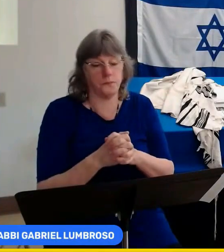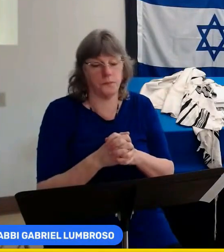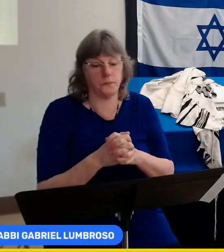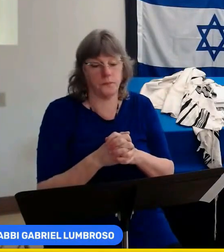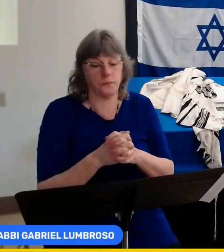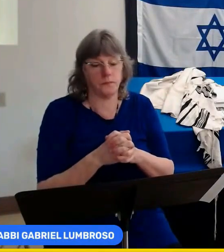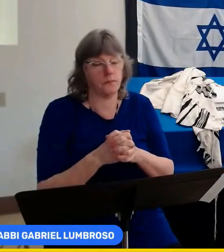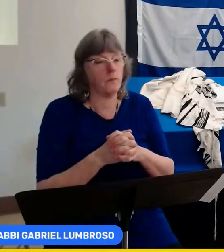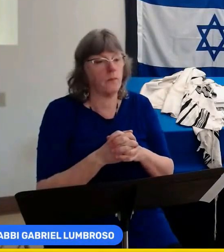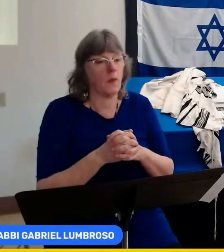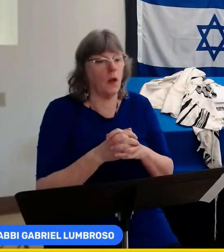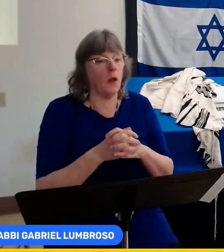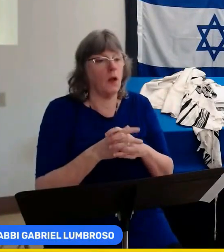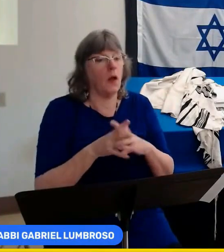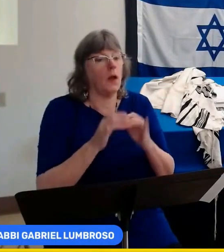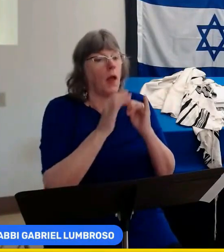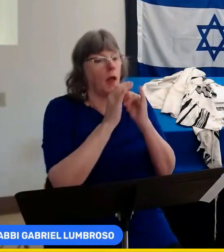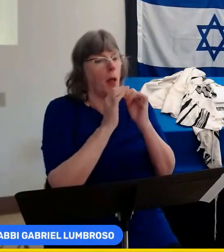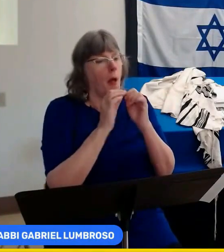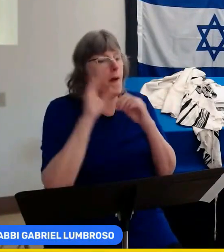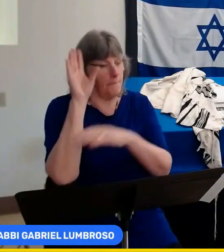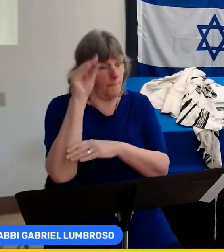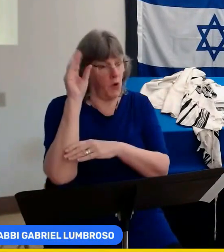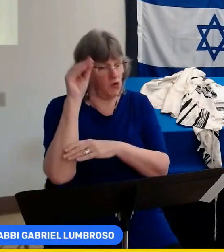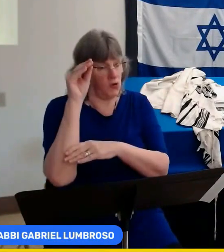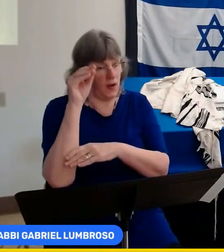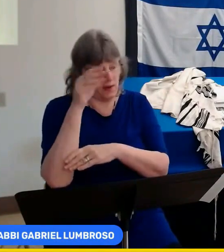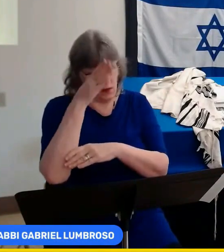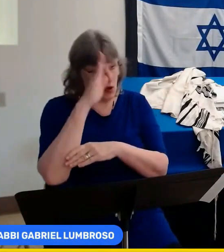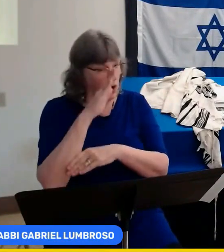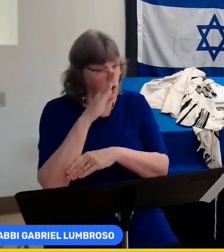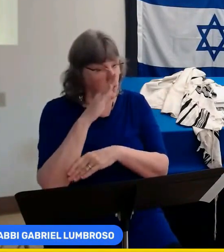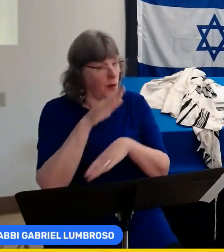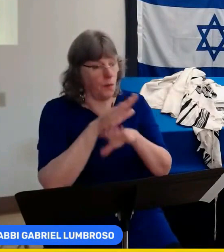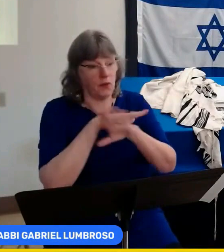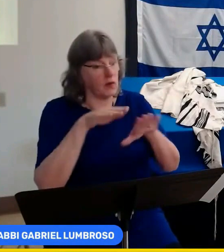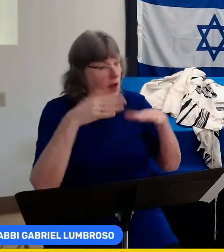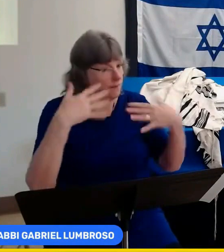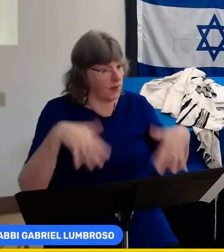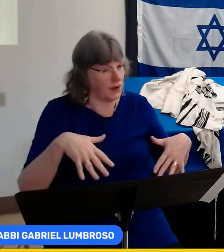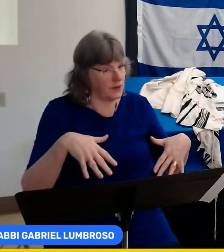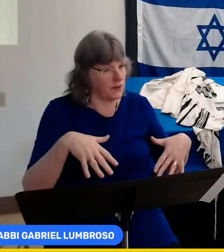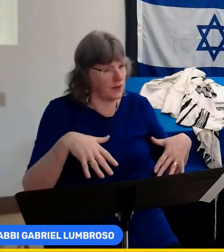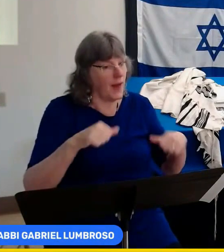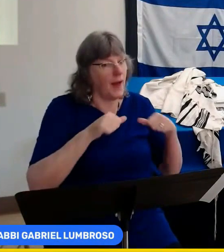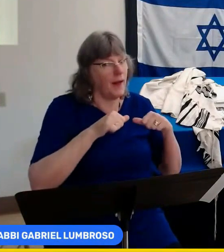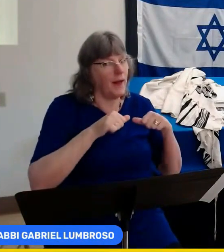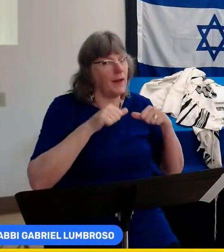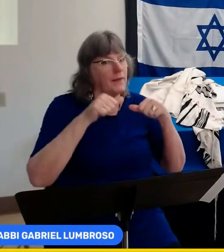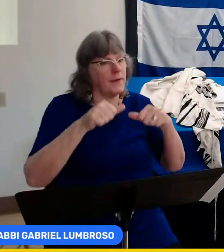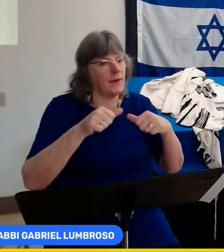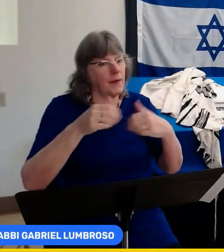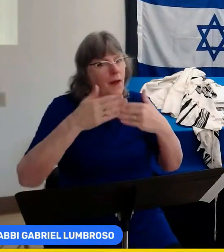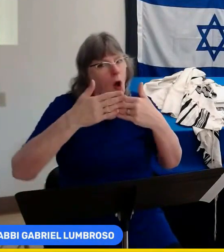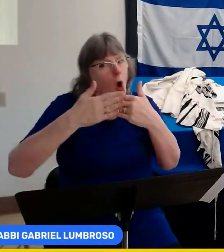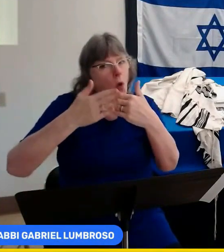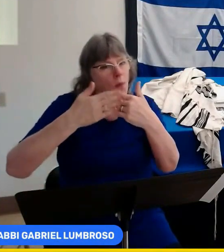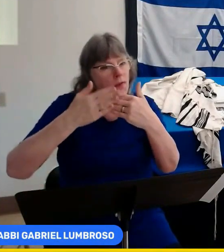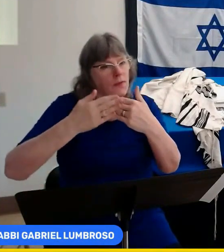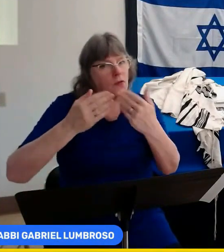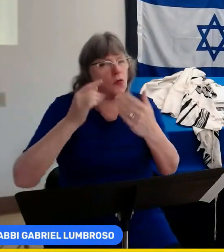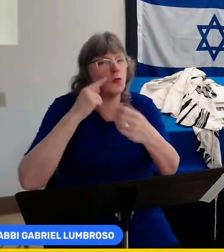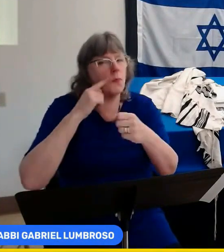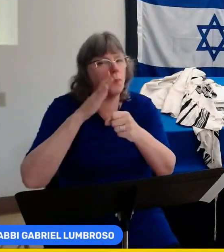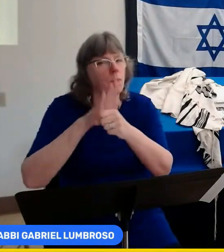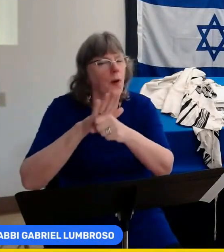Moshe's work was not done until he brought the children of Israel to the borders of the promised land. In the same way, the gospel today